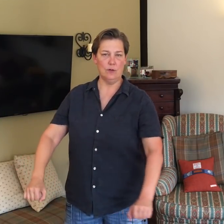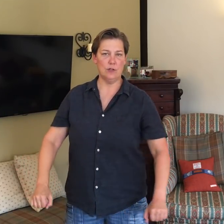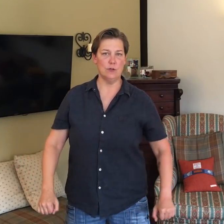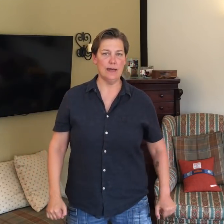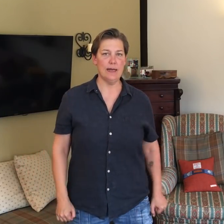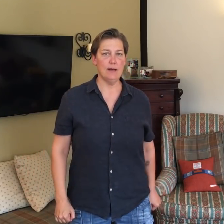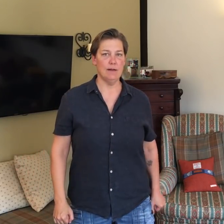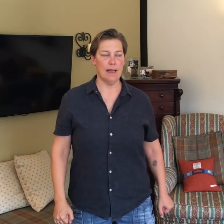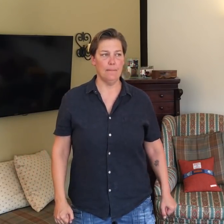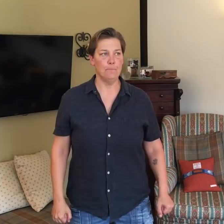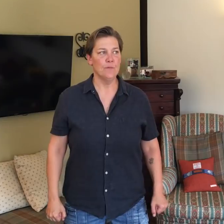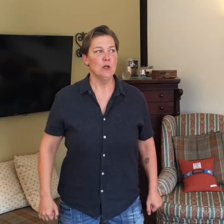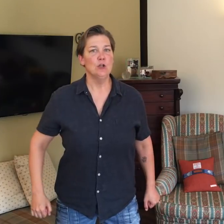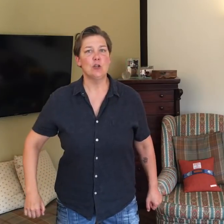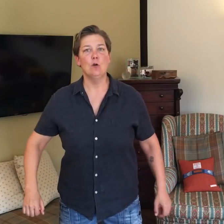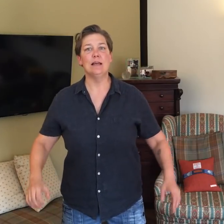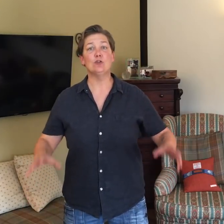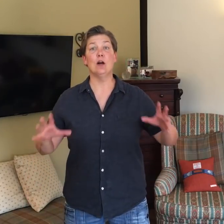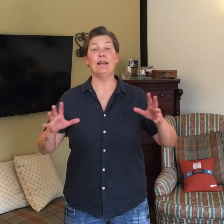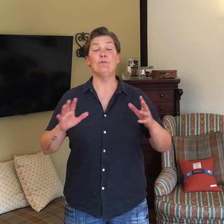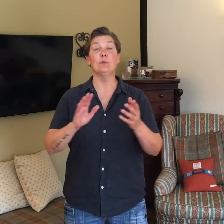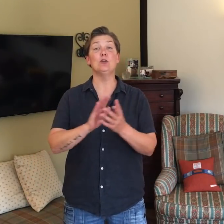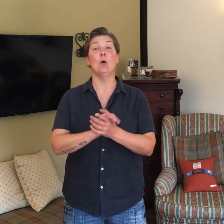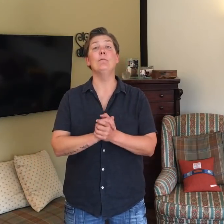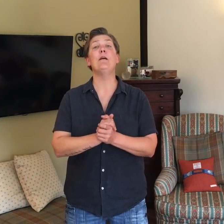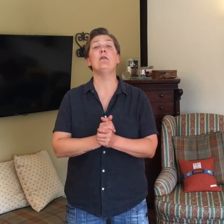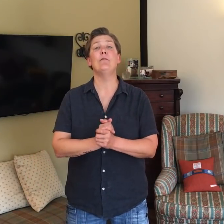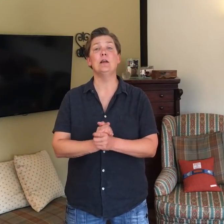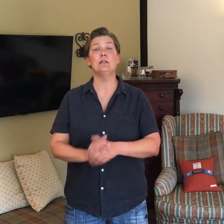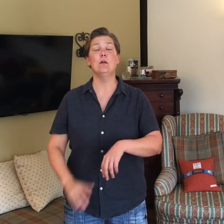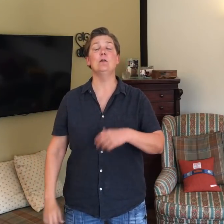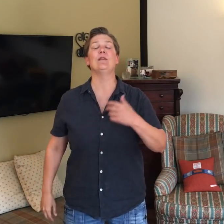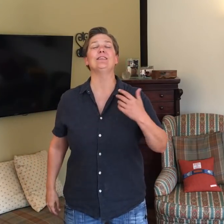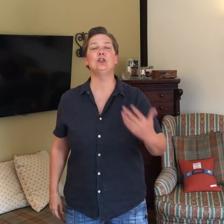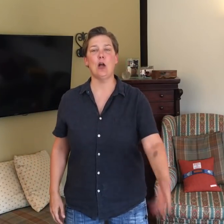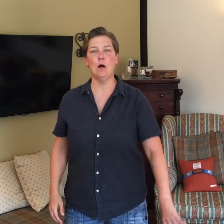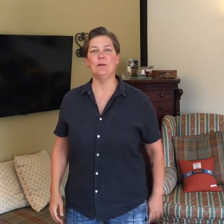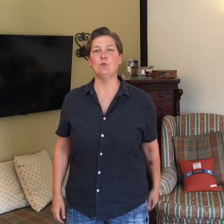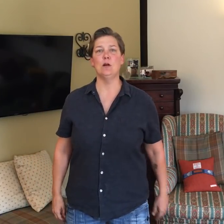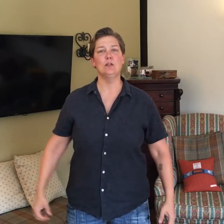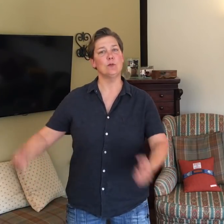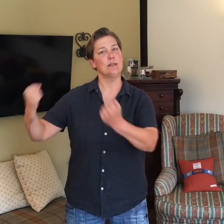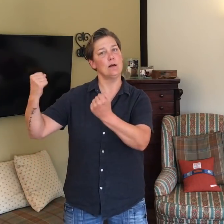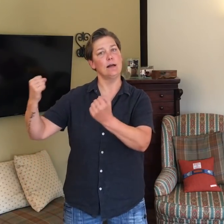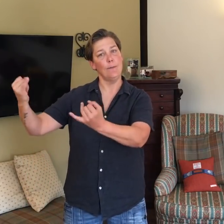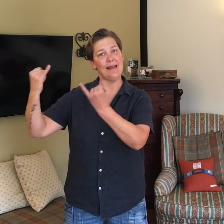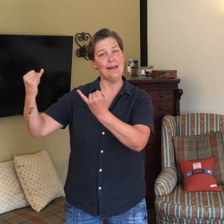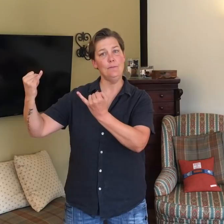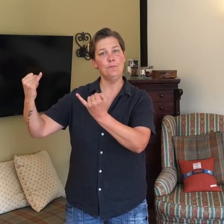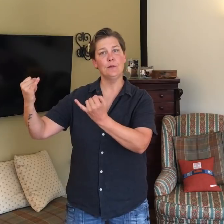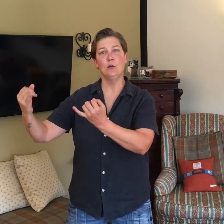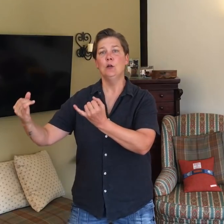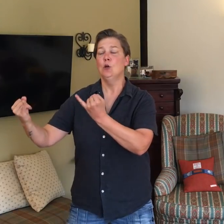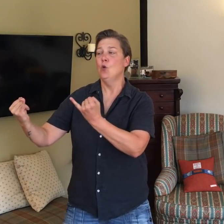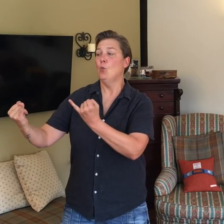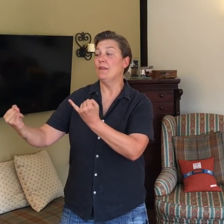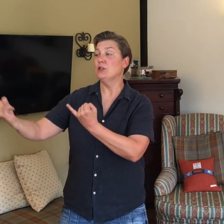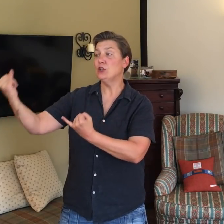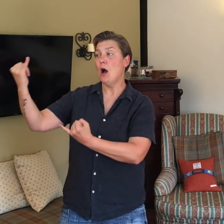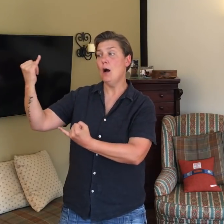to here again. So let's try that from the top, very, very slowly. When the sharpest words, we're starting up here. When the